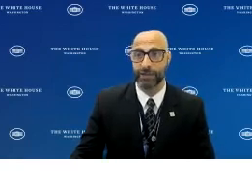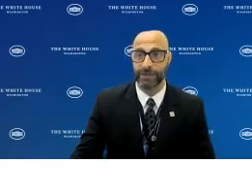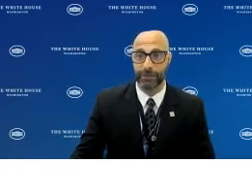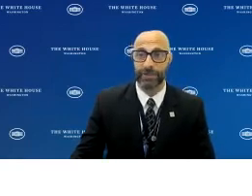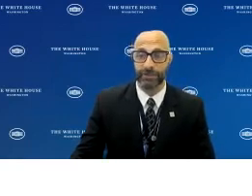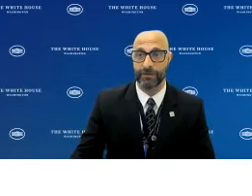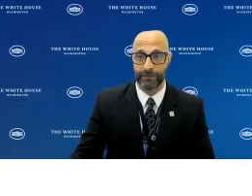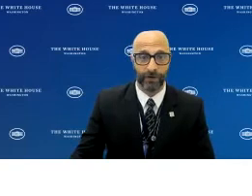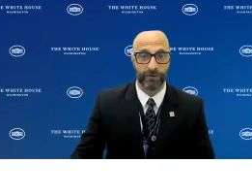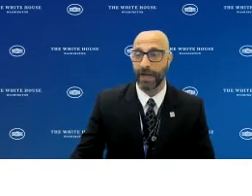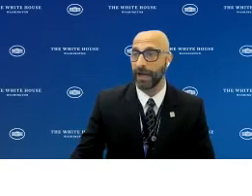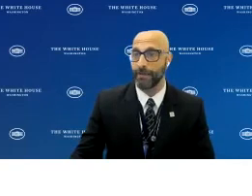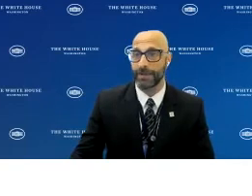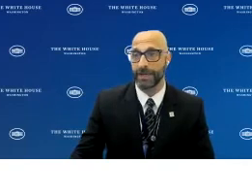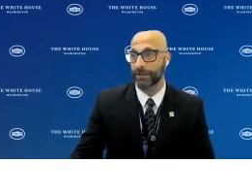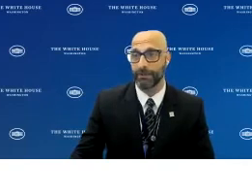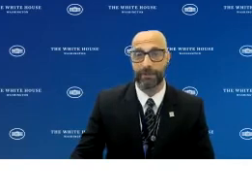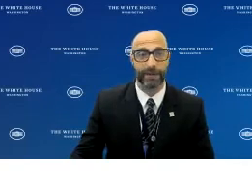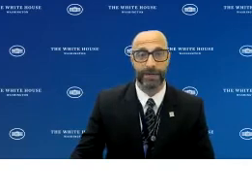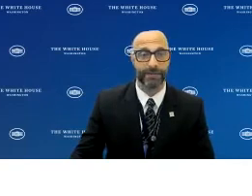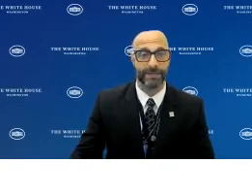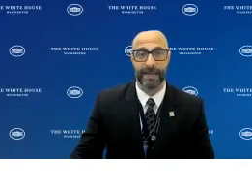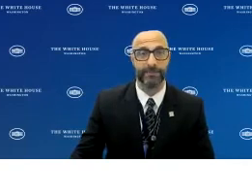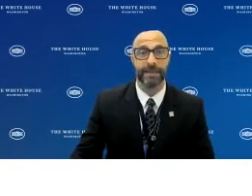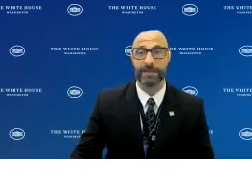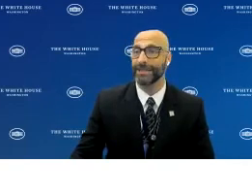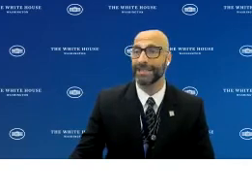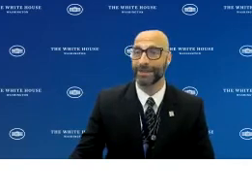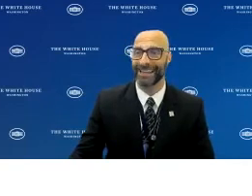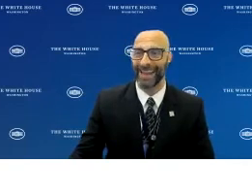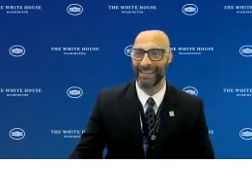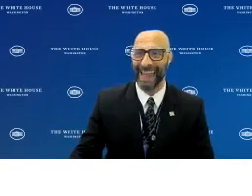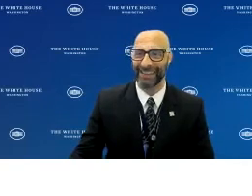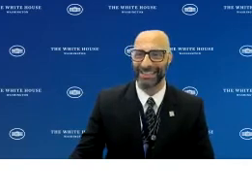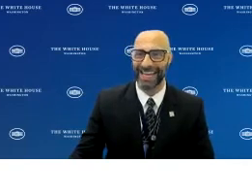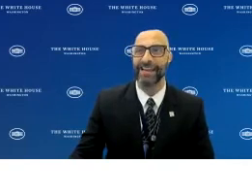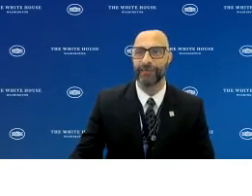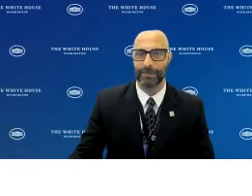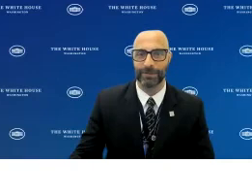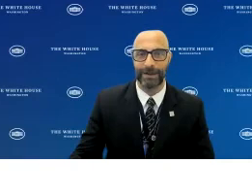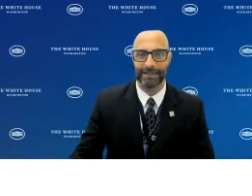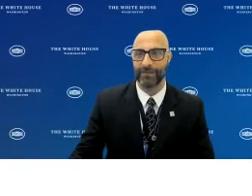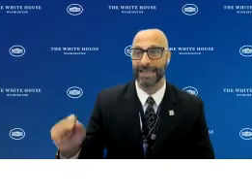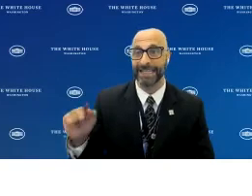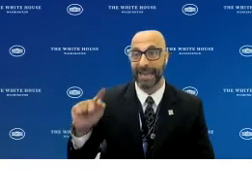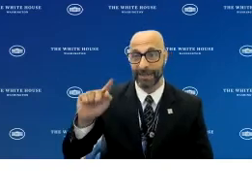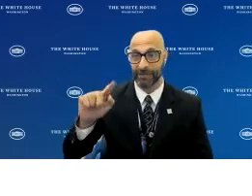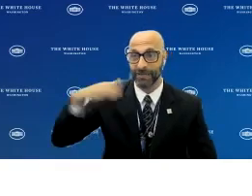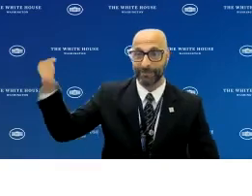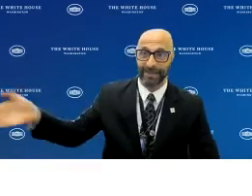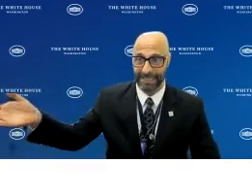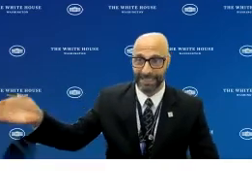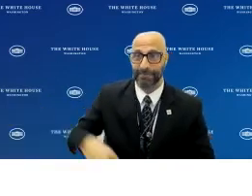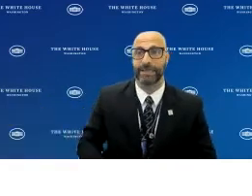as natural infections, which do confer immunity for some period of time. So this is what the lay of the land looks like from the perspective of